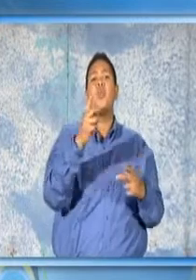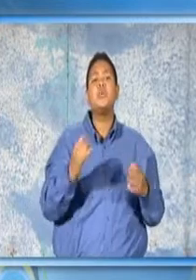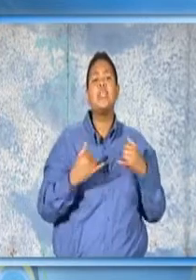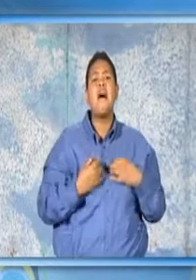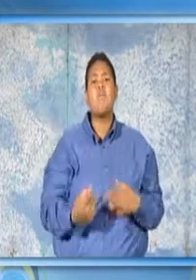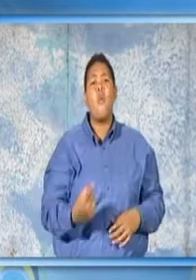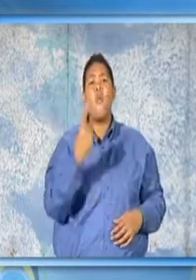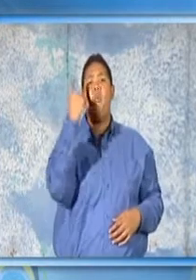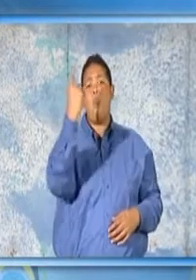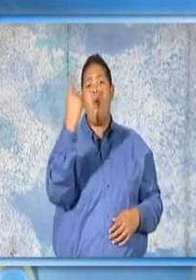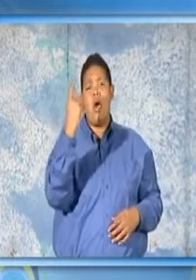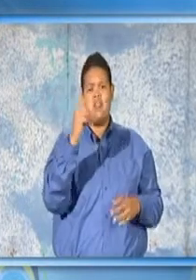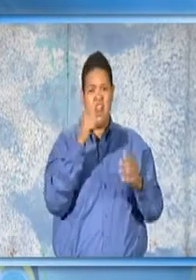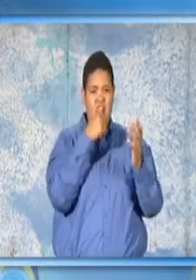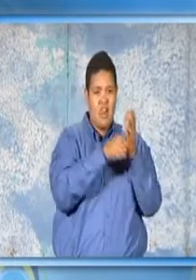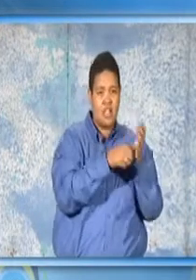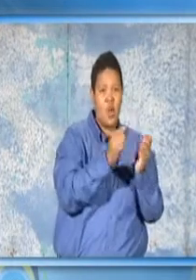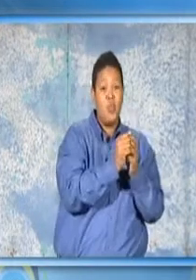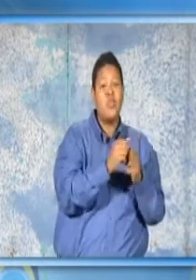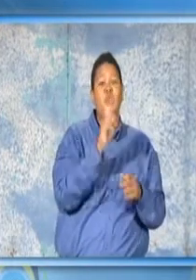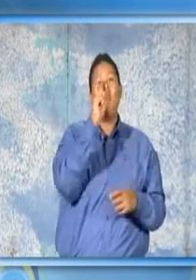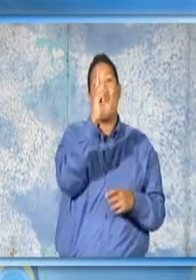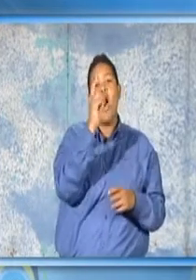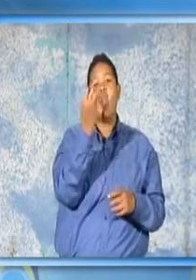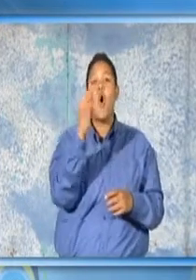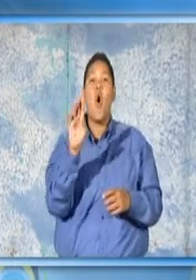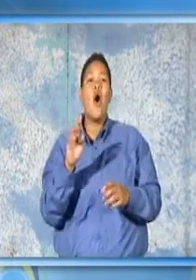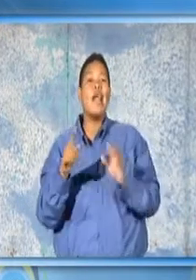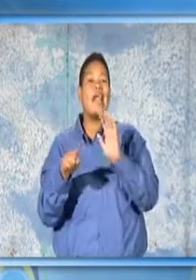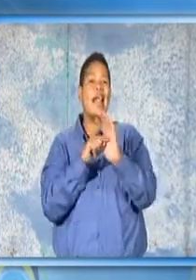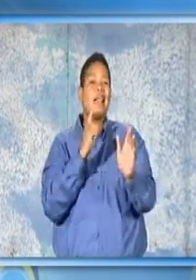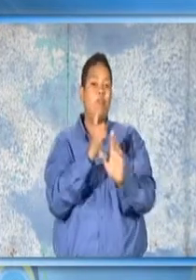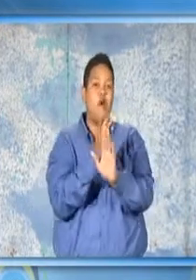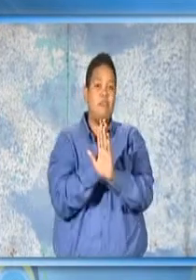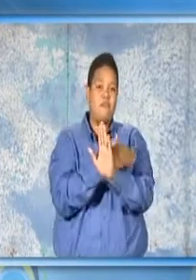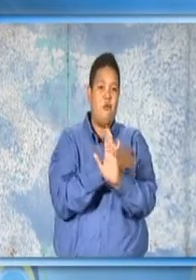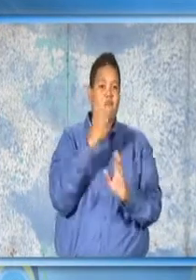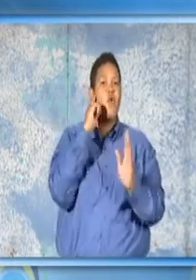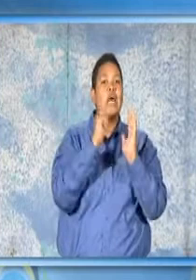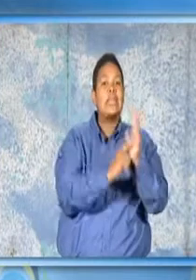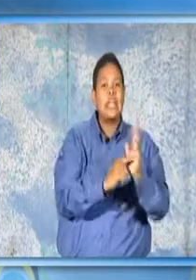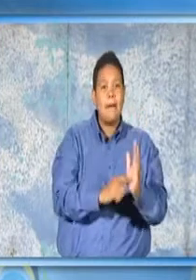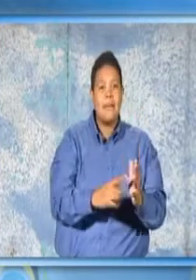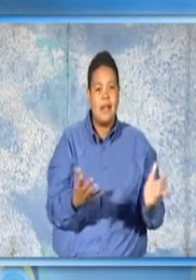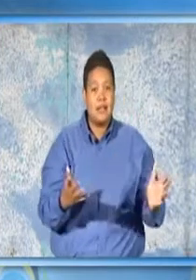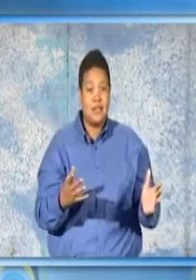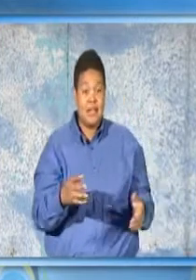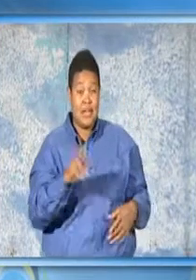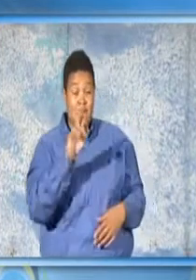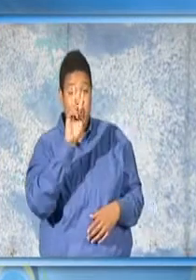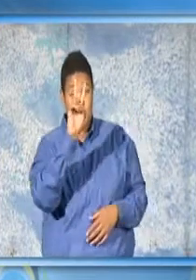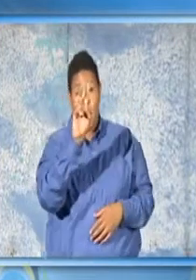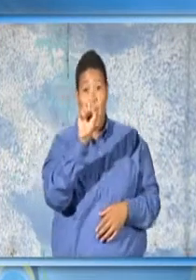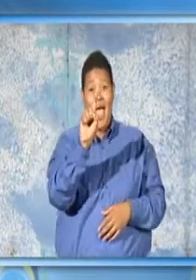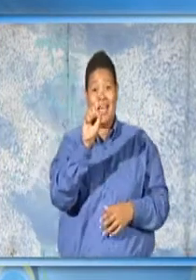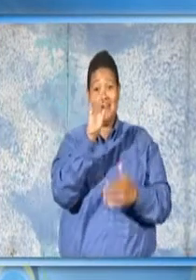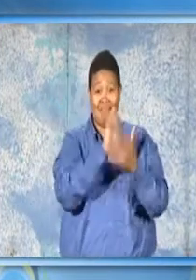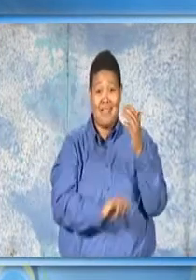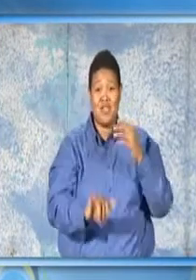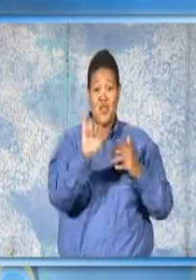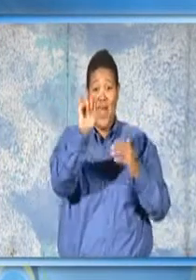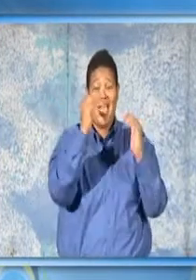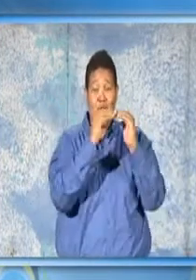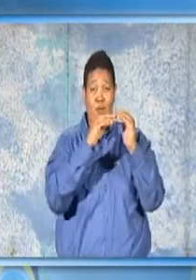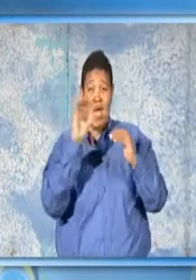variable with a coefficient of 1 or -1. For instance, in the equations 2x minus